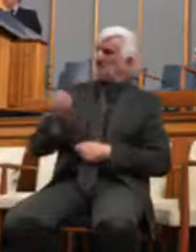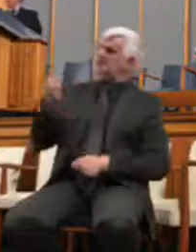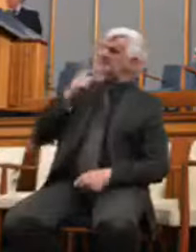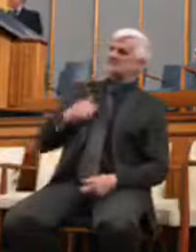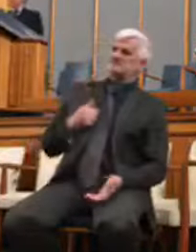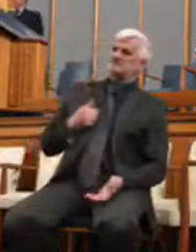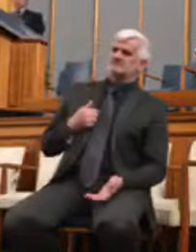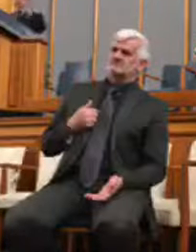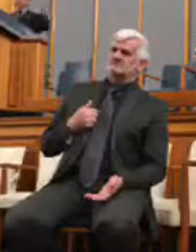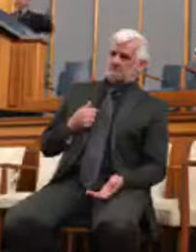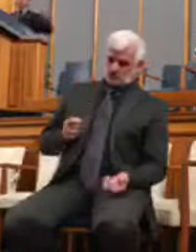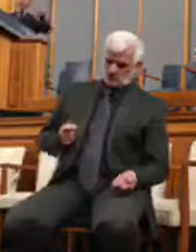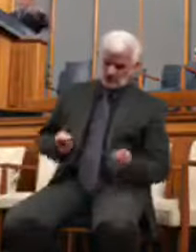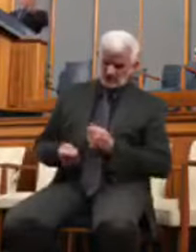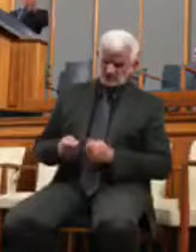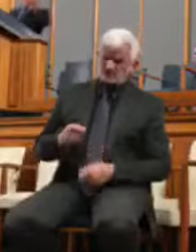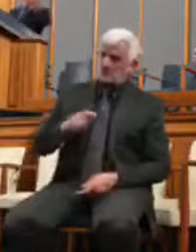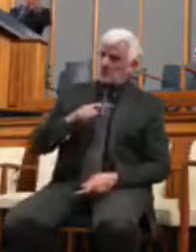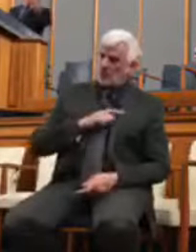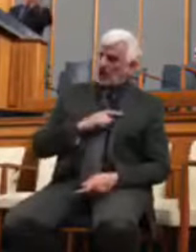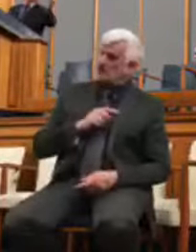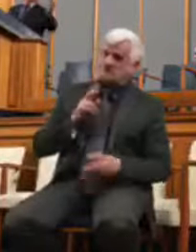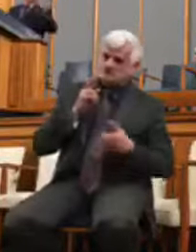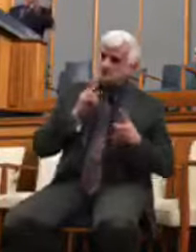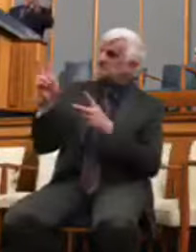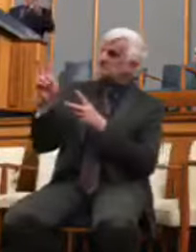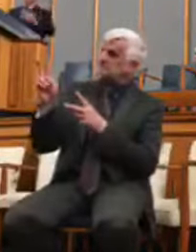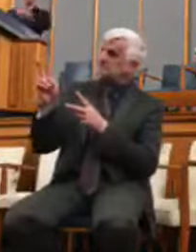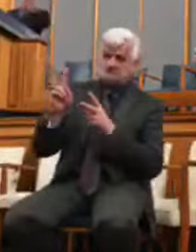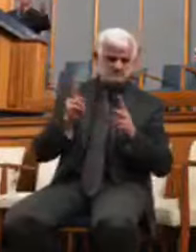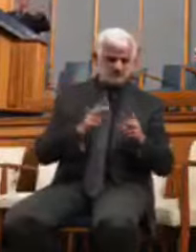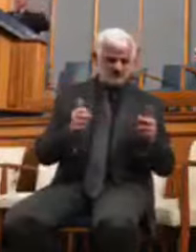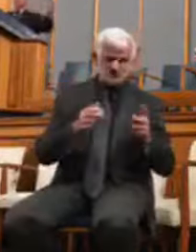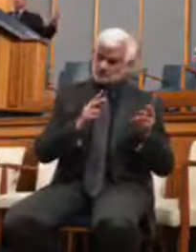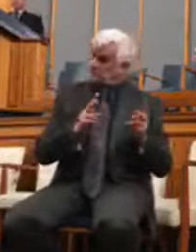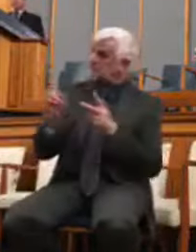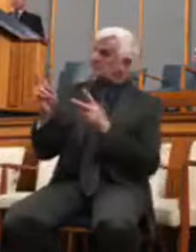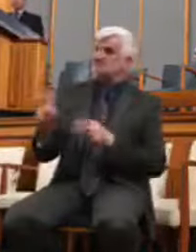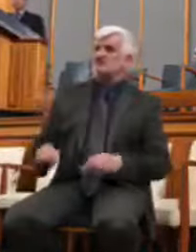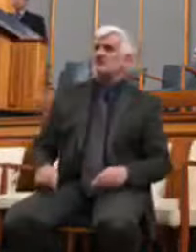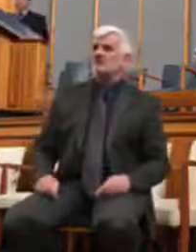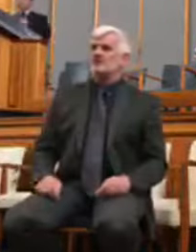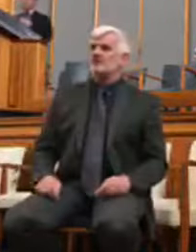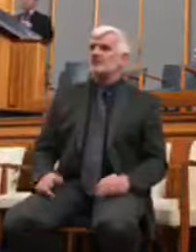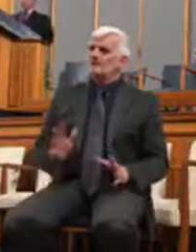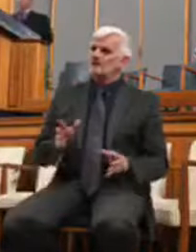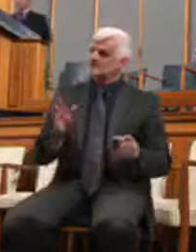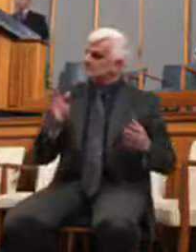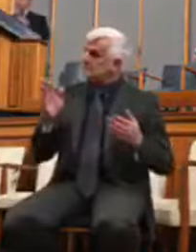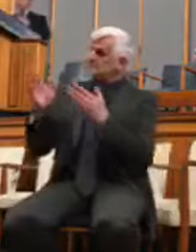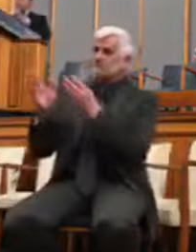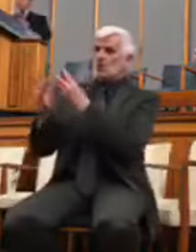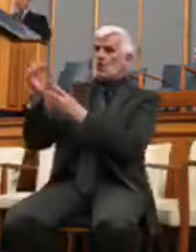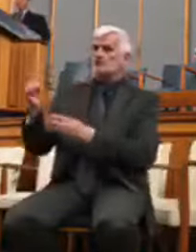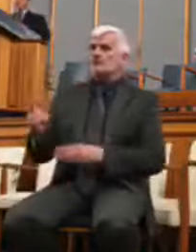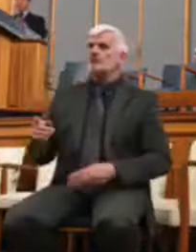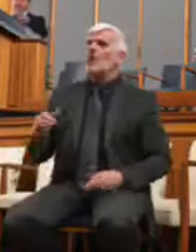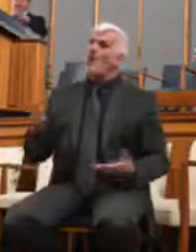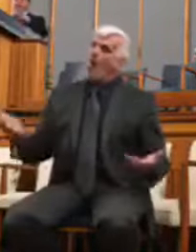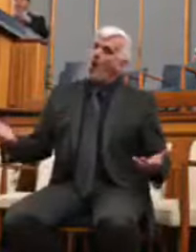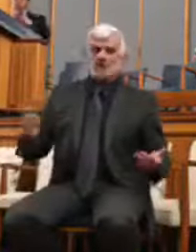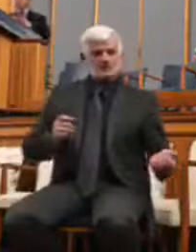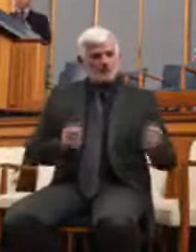God. Otherwise, people are repenting every day. You know that. They're repenting every day. They have remorse, they have regret,